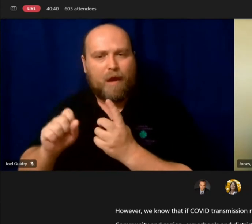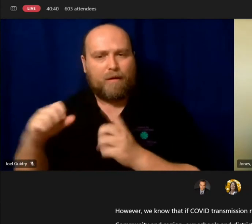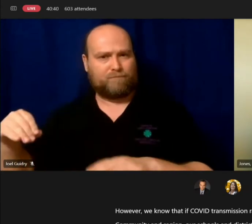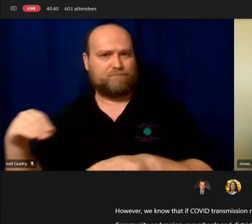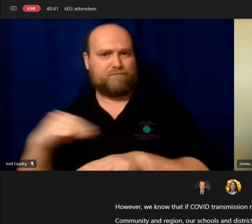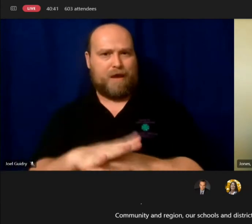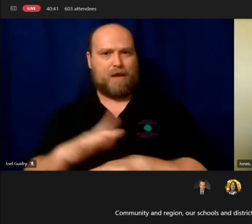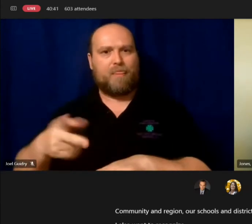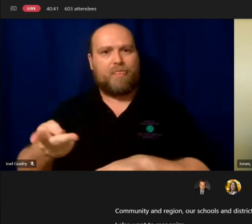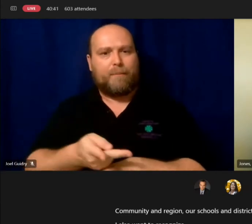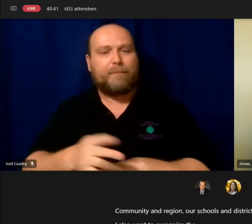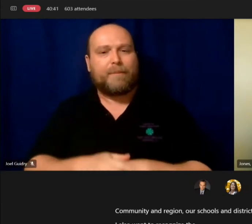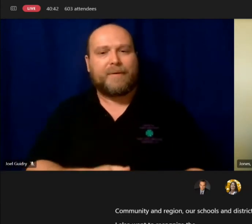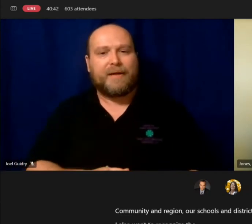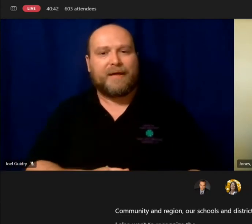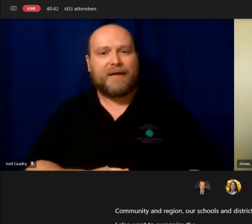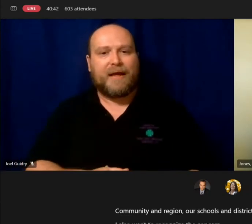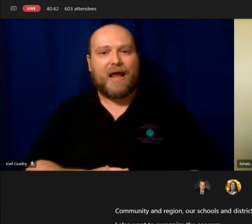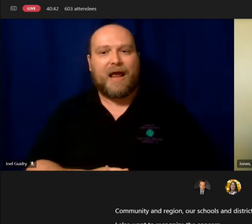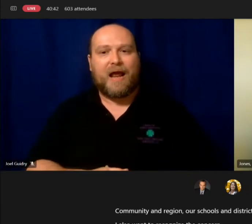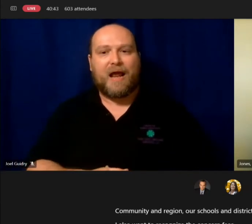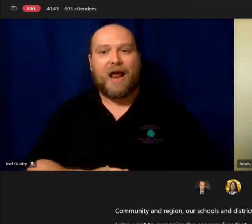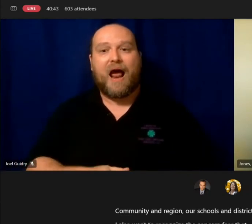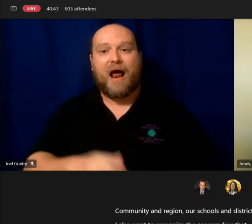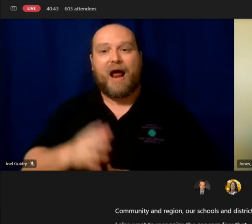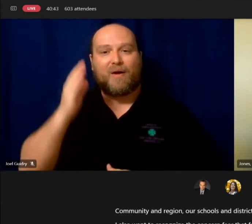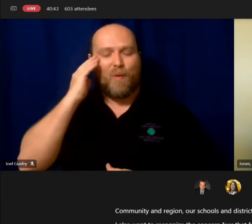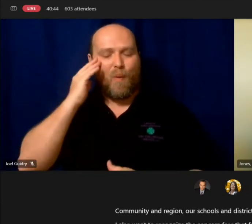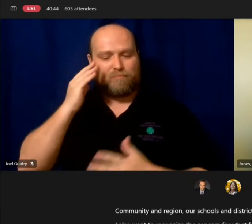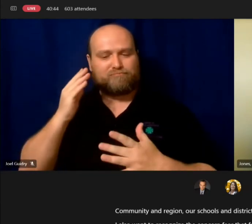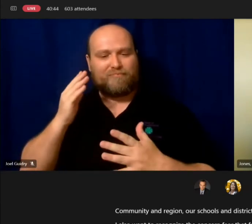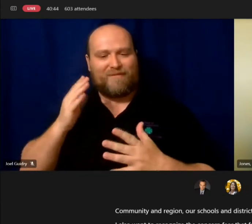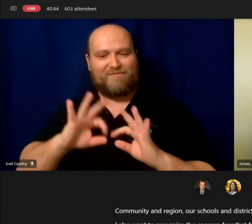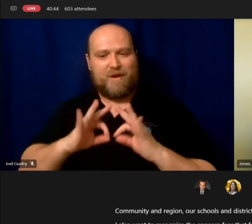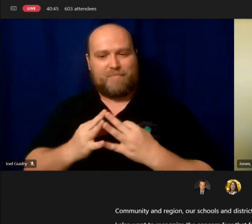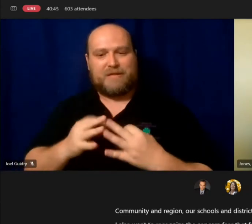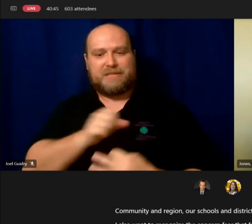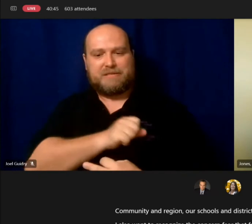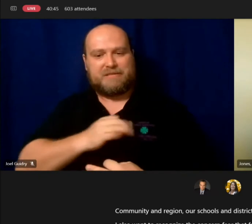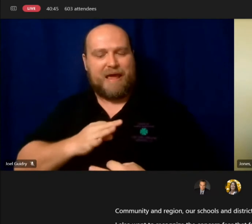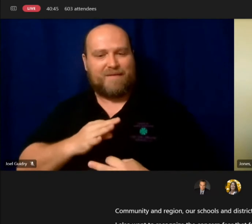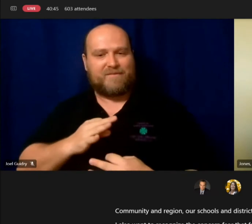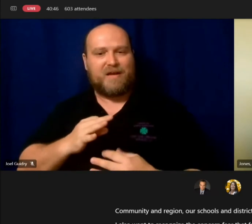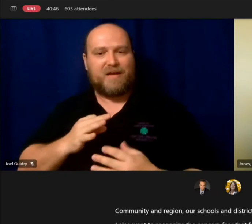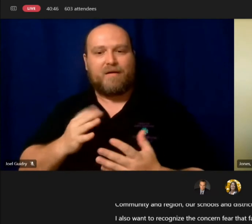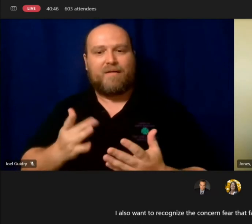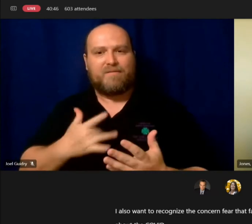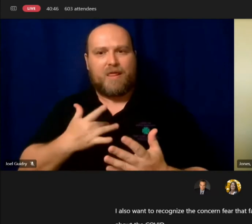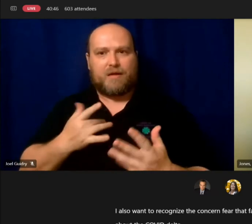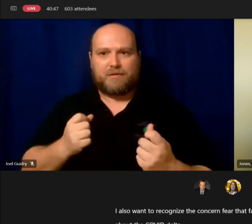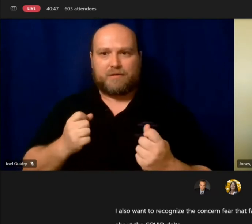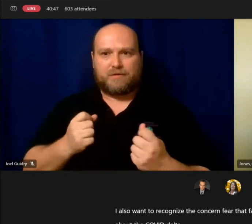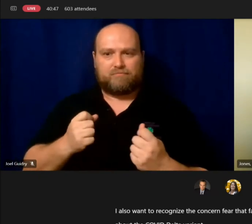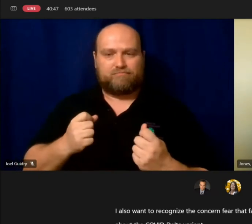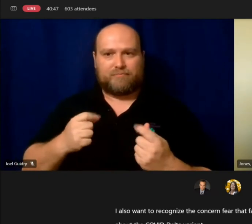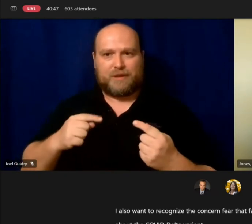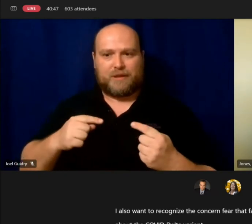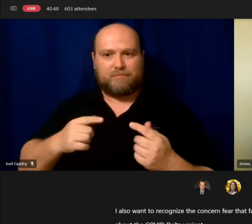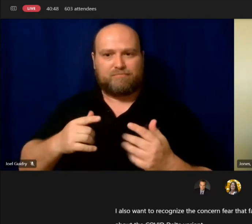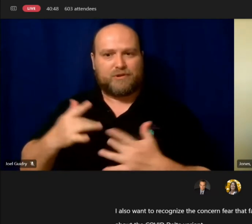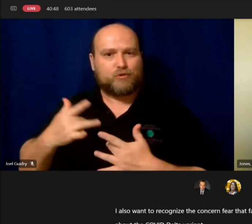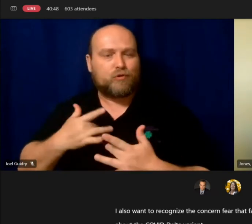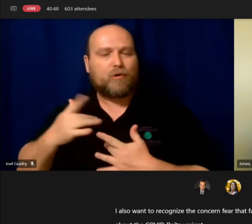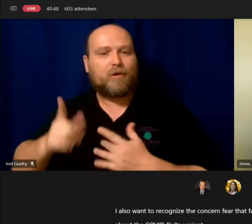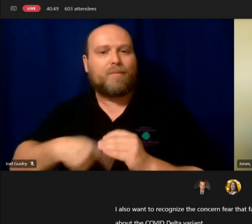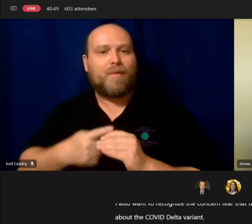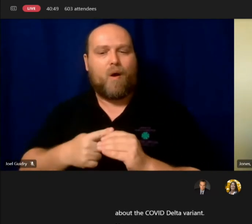concern and fear that families and staff may be feeling about the COVID Delta variant. Now, we are legally